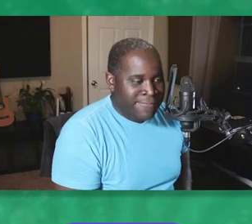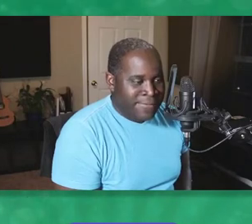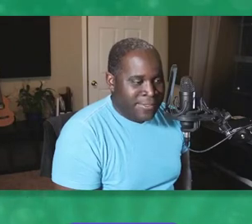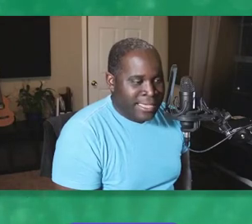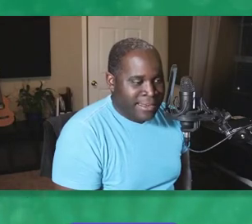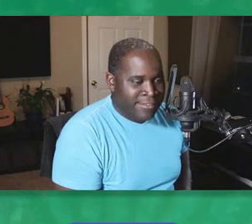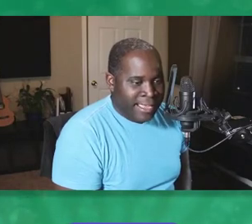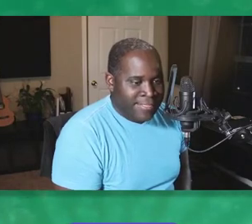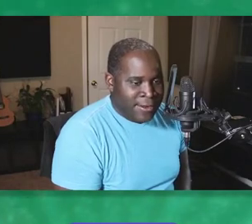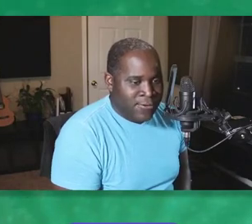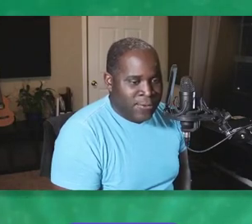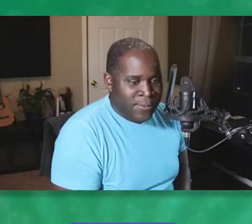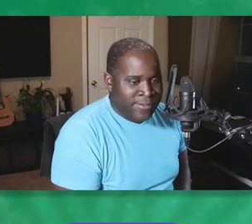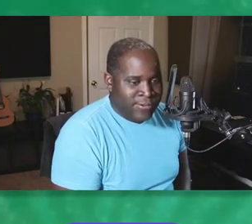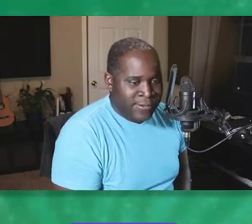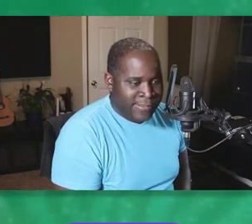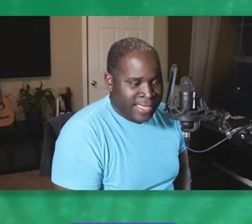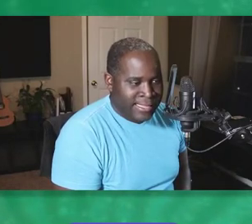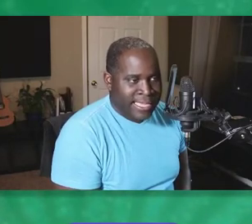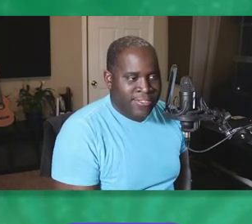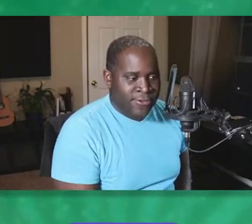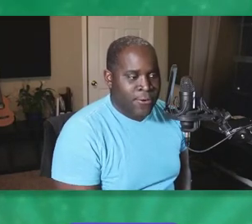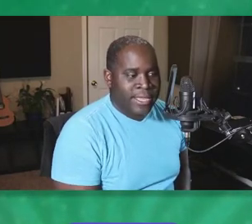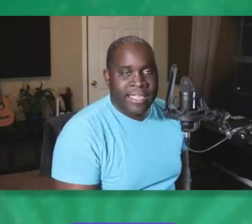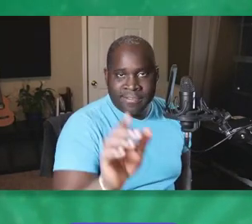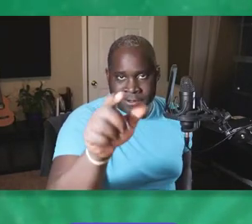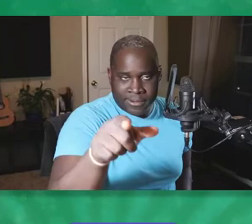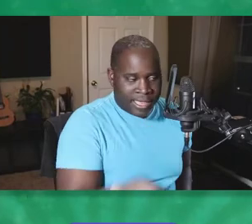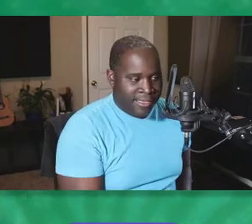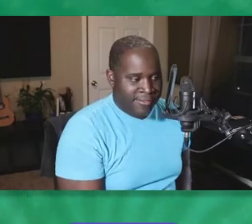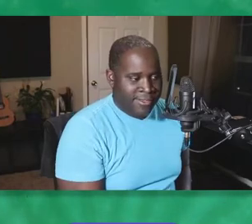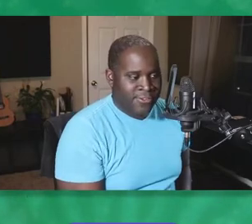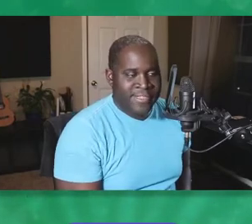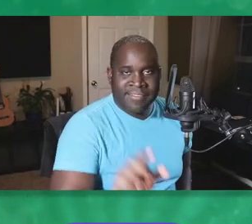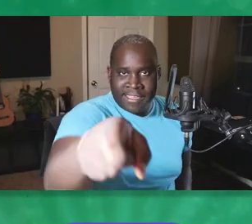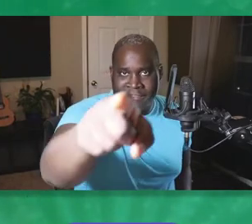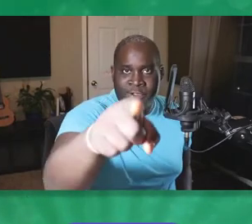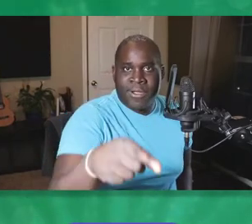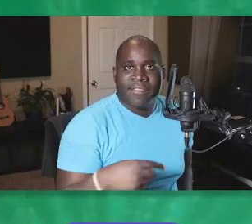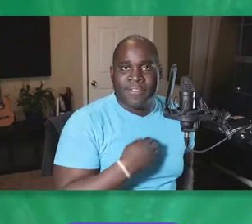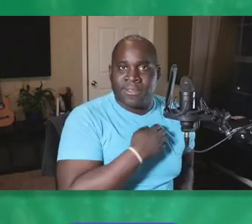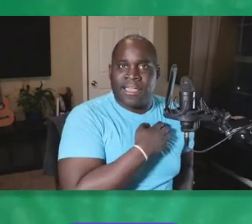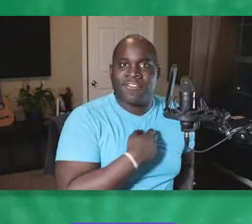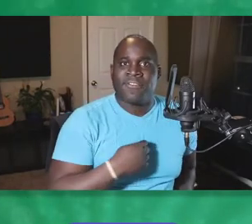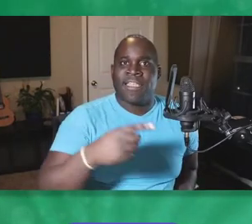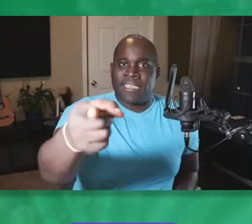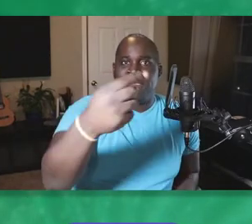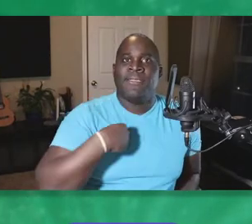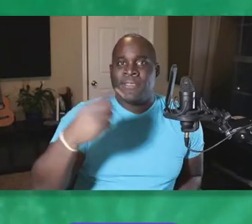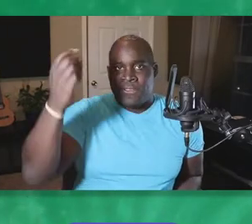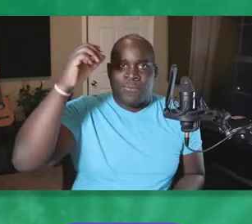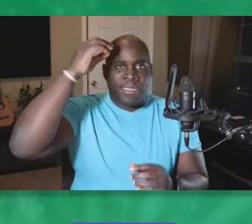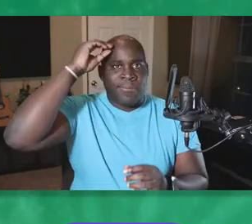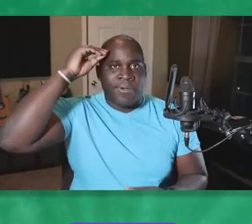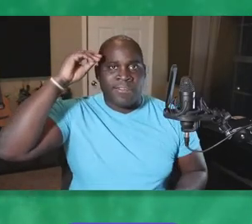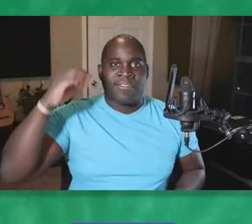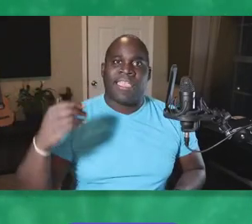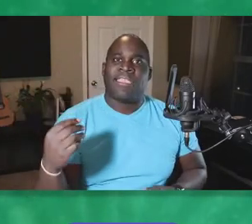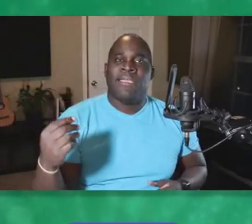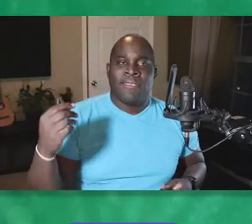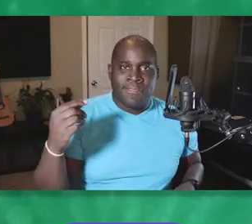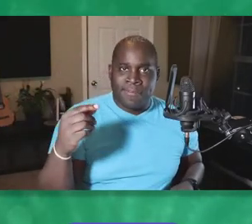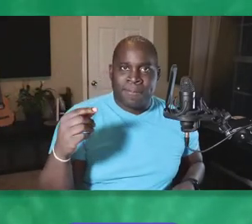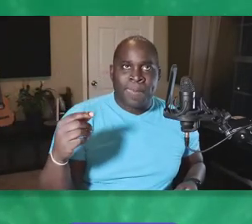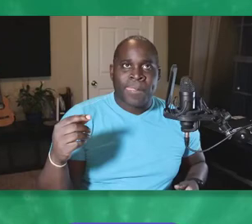Because I feel like in a second there, she wasn't just saying, live like, it's your kids she that are saw lost. In him. She's not saying it's your kids that are lost. She's like, you, me, boys.